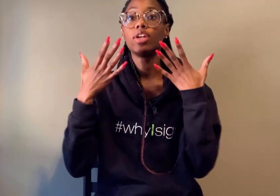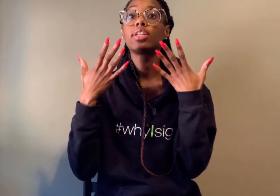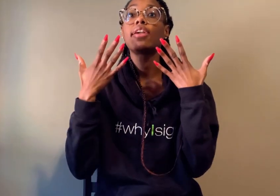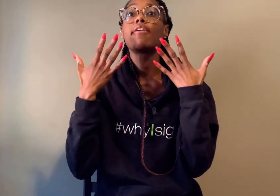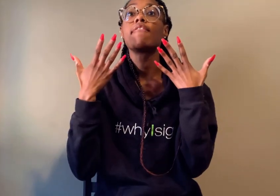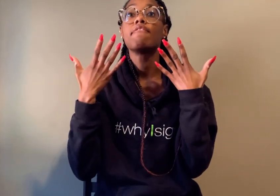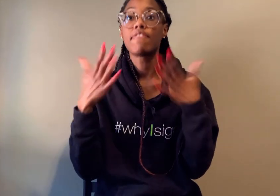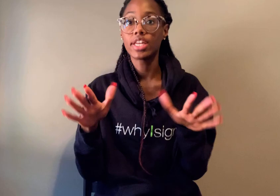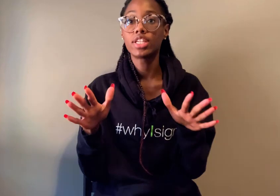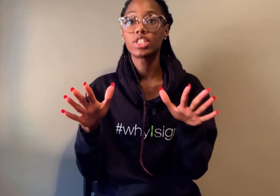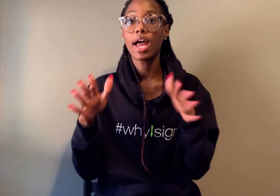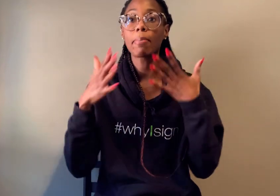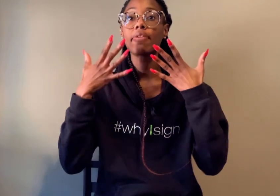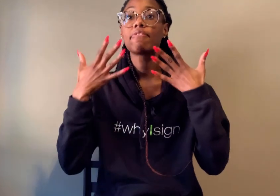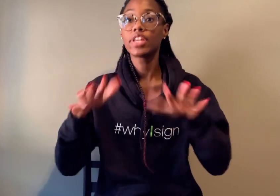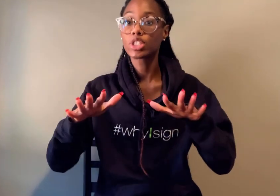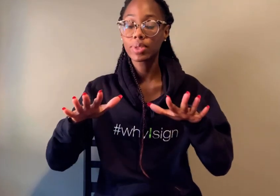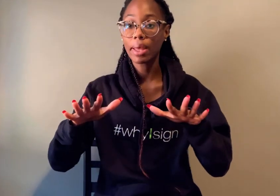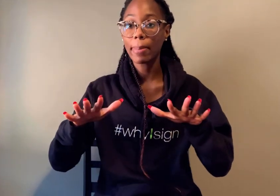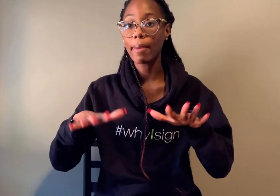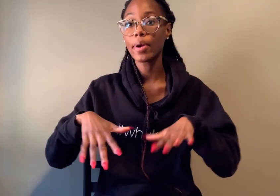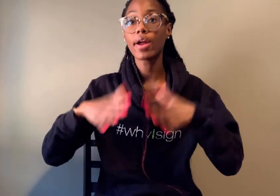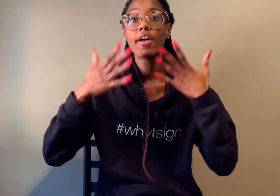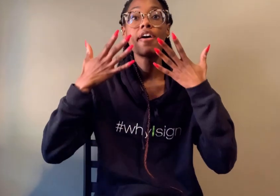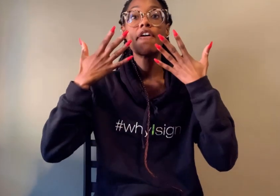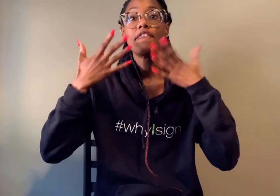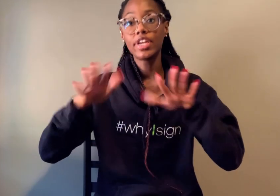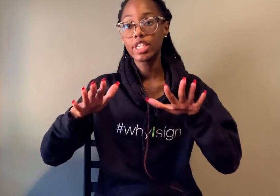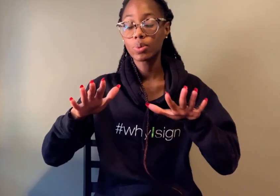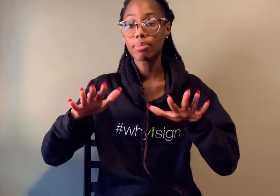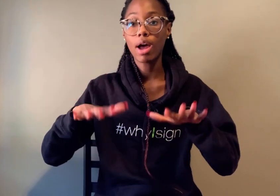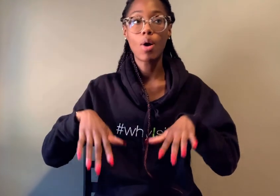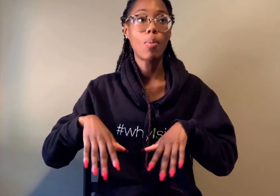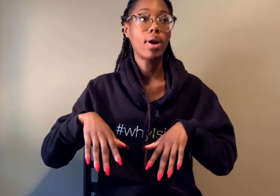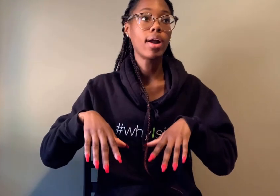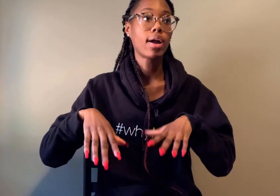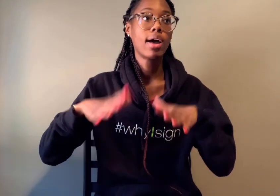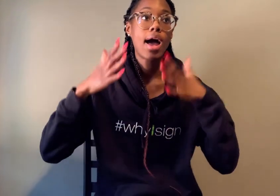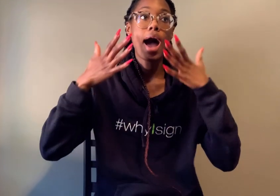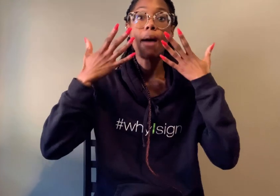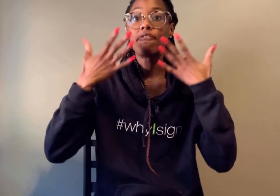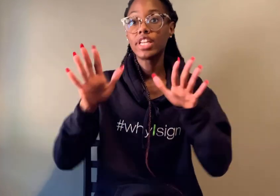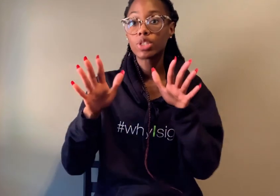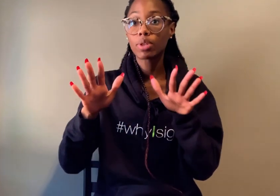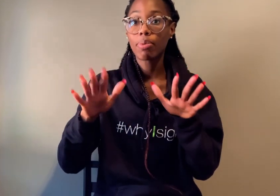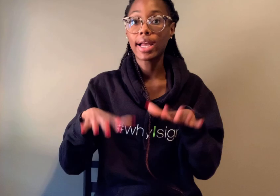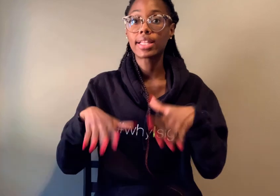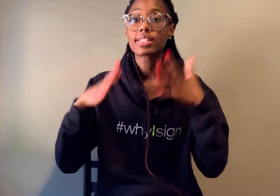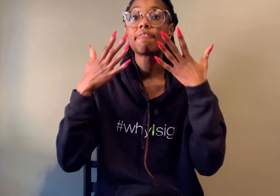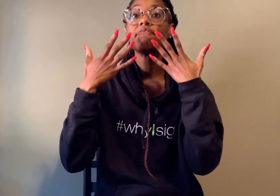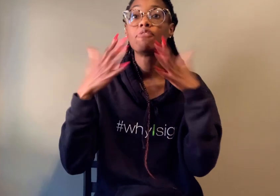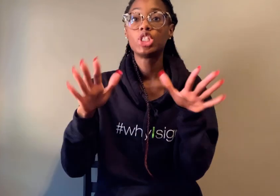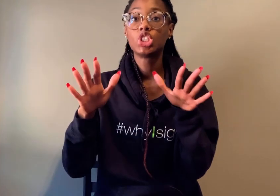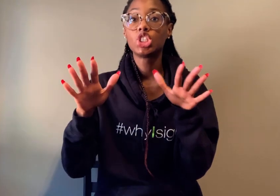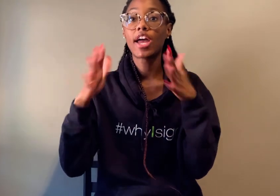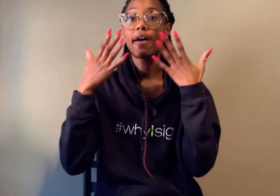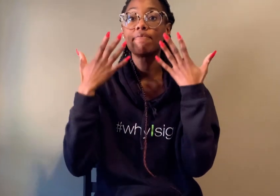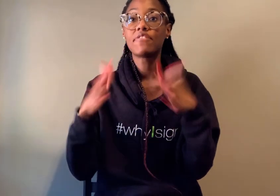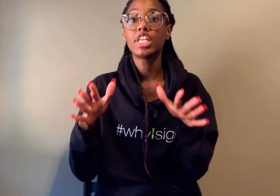literally finished. I'm finished with that paper, finished with my homework, I'm finished with practice, I'm